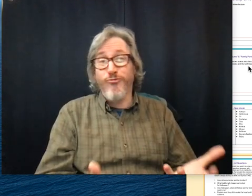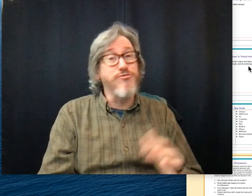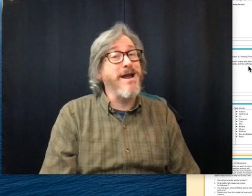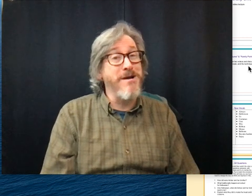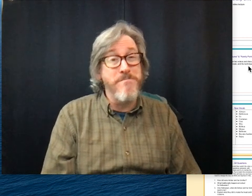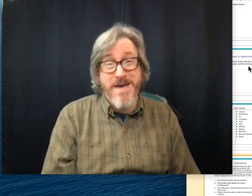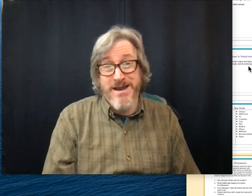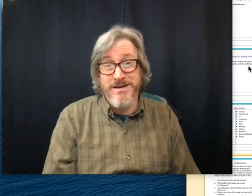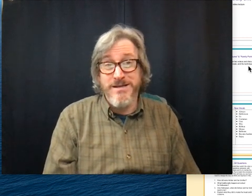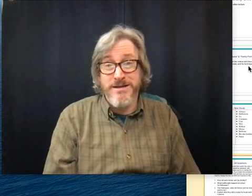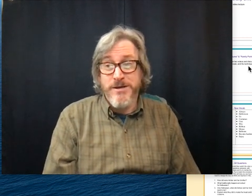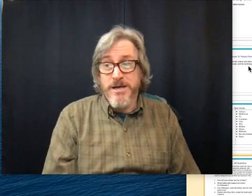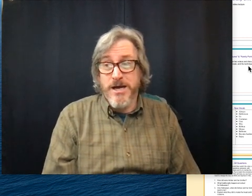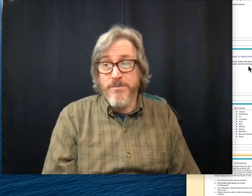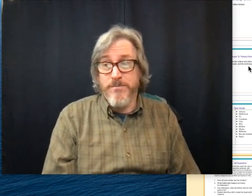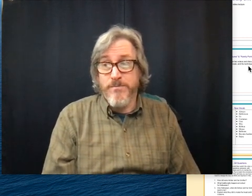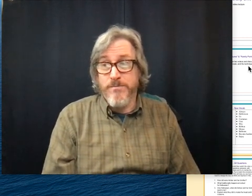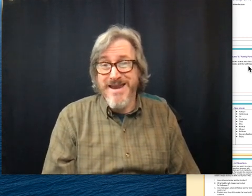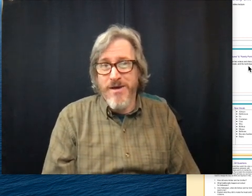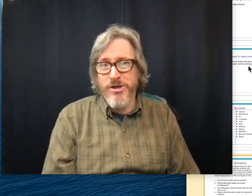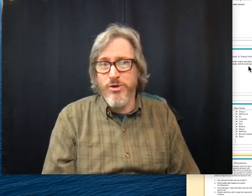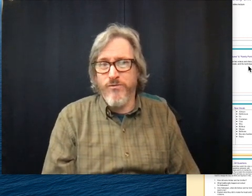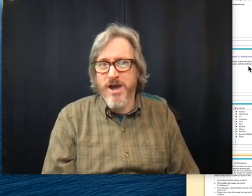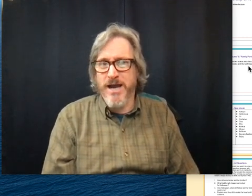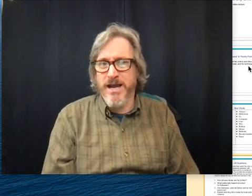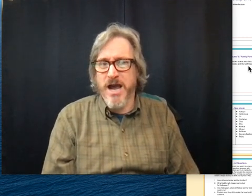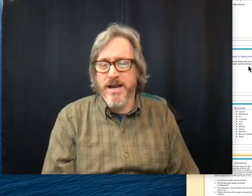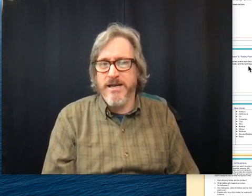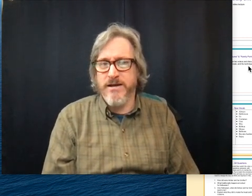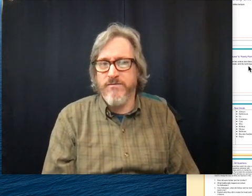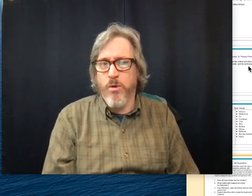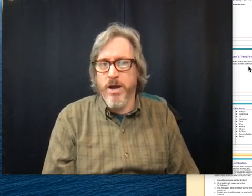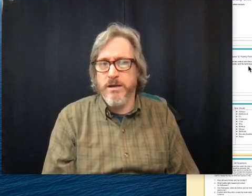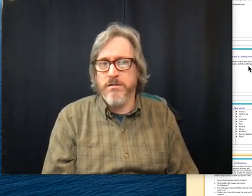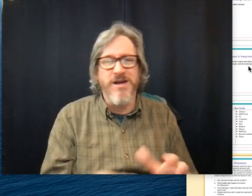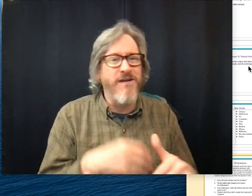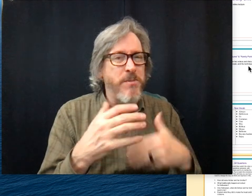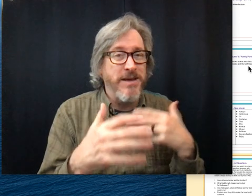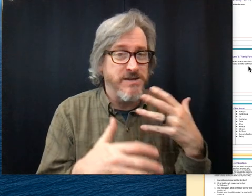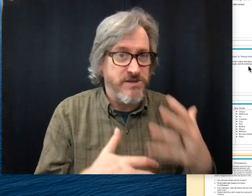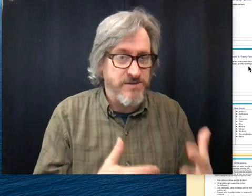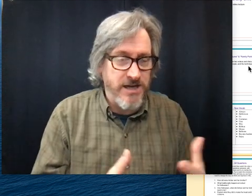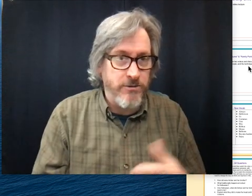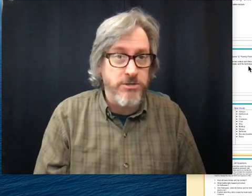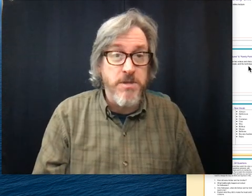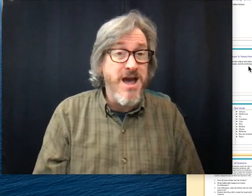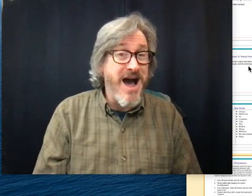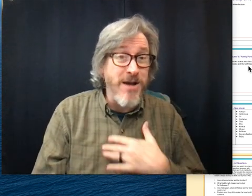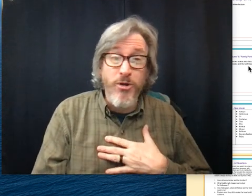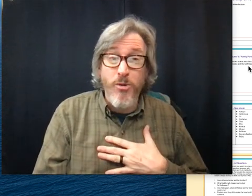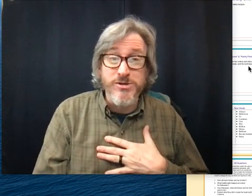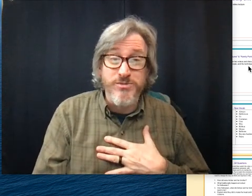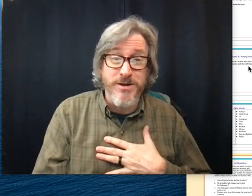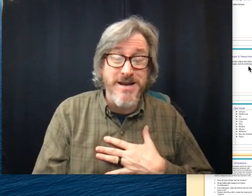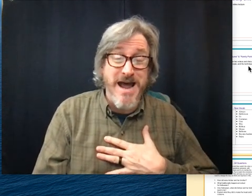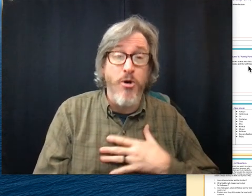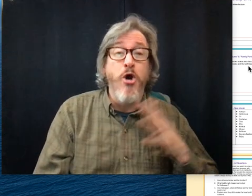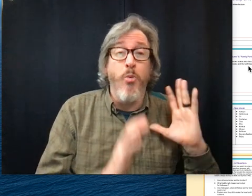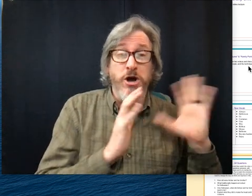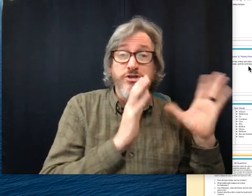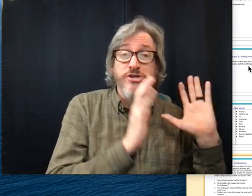I recommend, now that you've kind of got an idea of the basics of sign language, I will almost